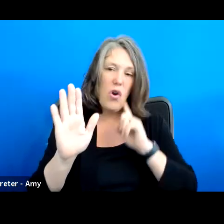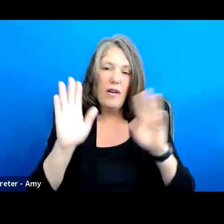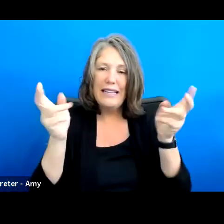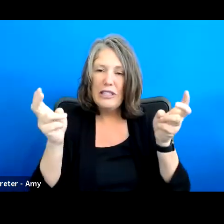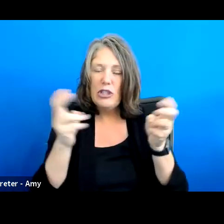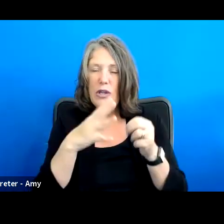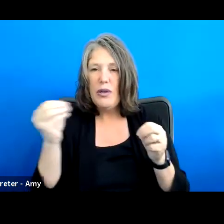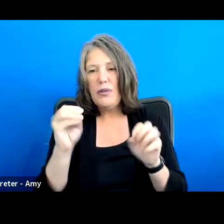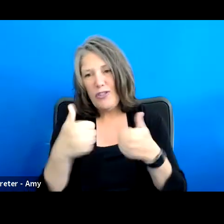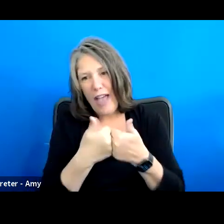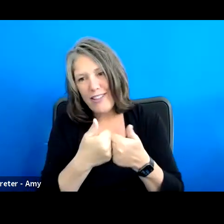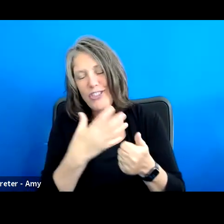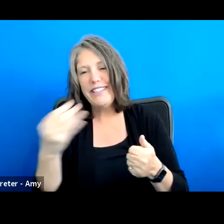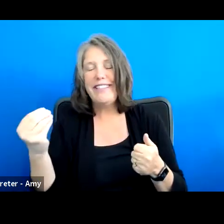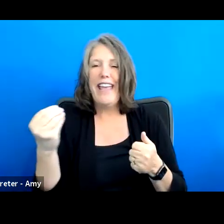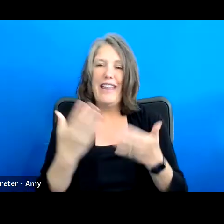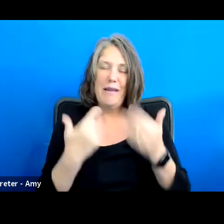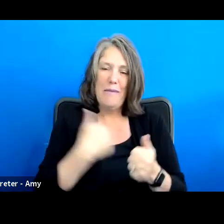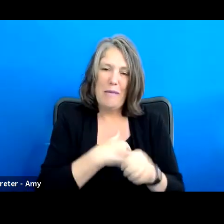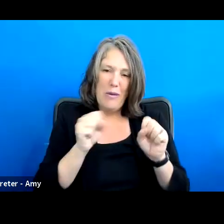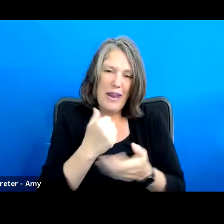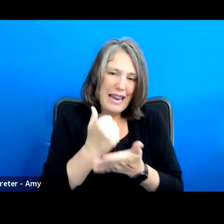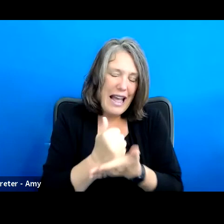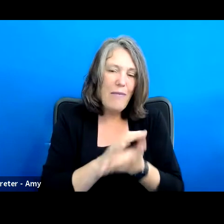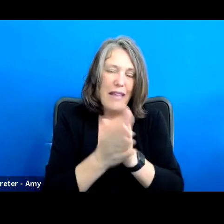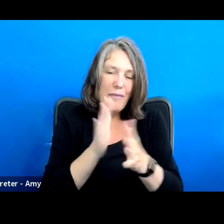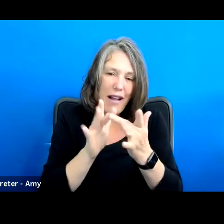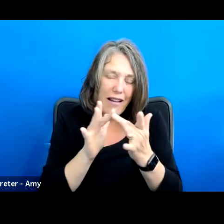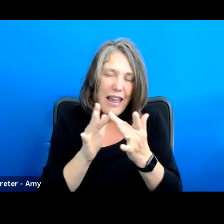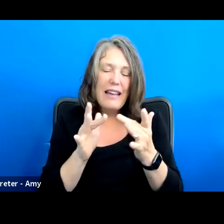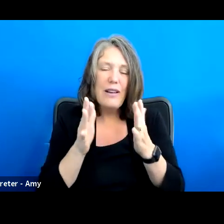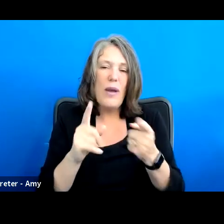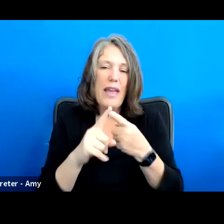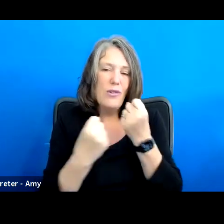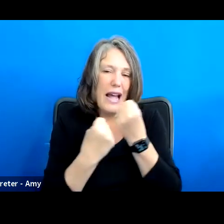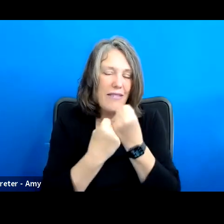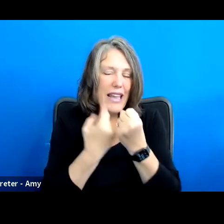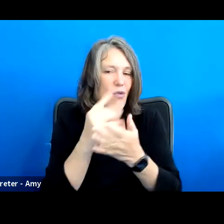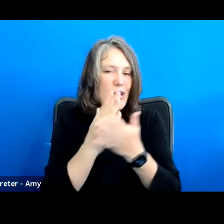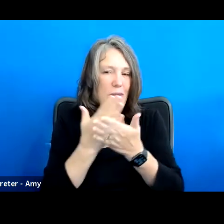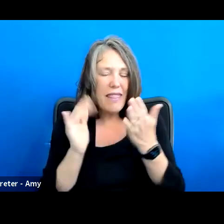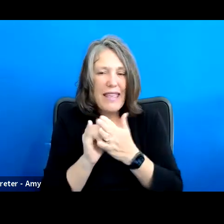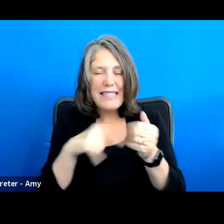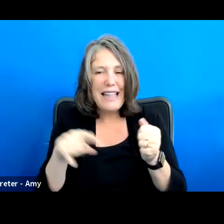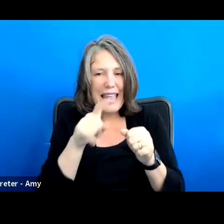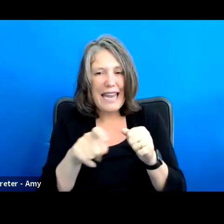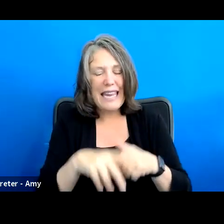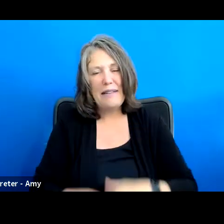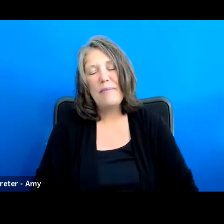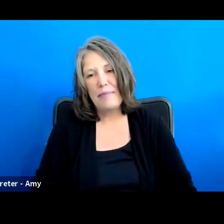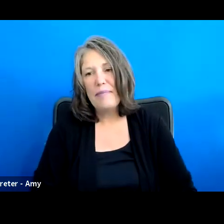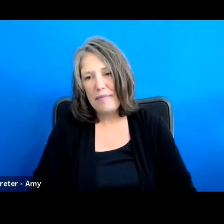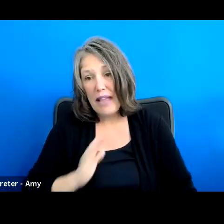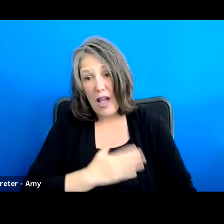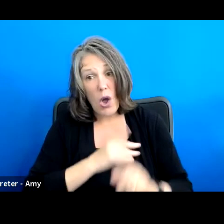issues and challenges, and maybe we can help them get in contact a way to advocate for some of the things they need. And